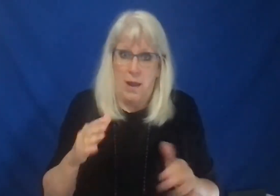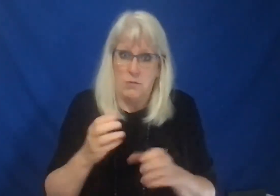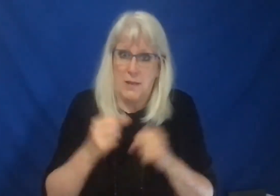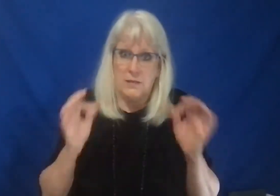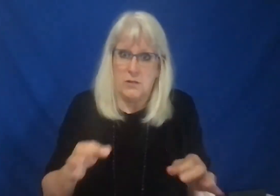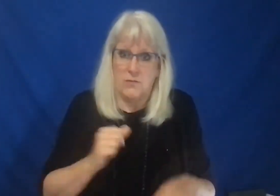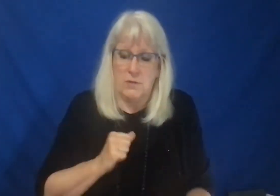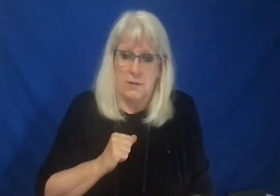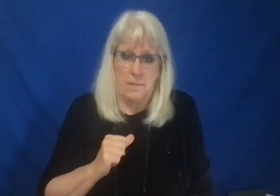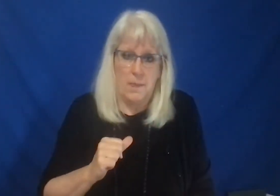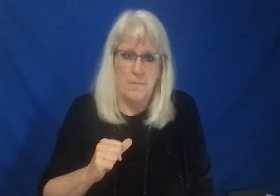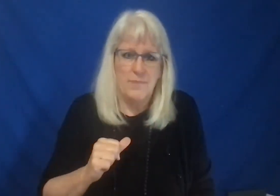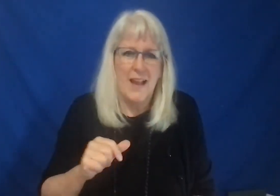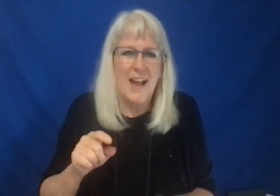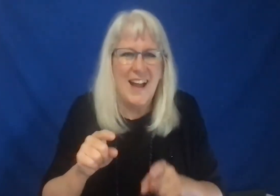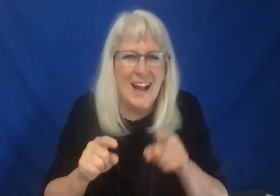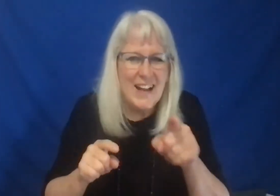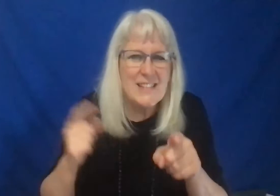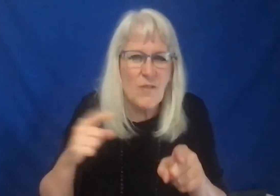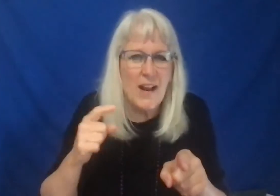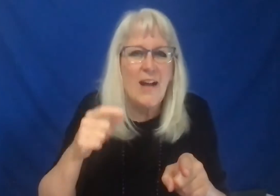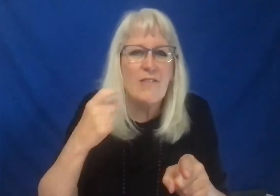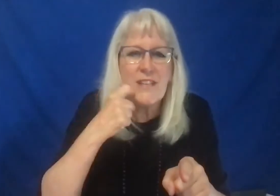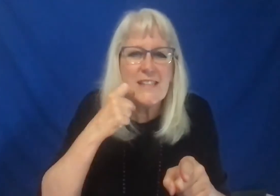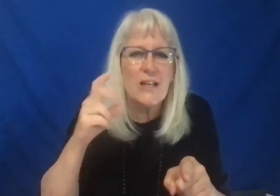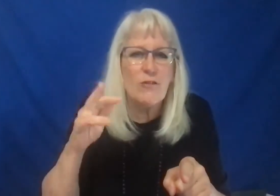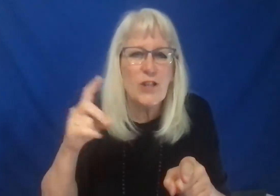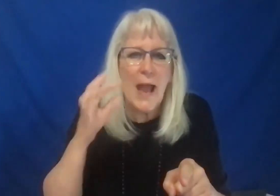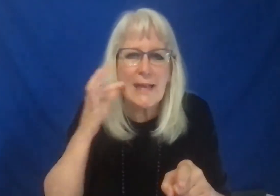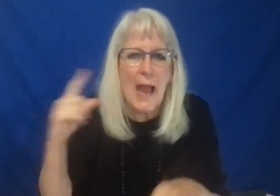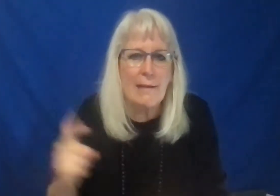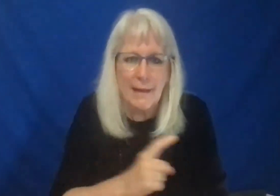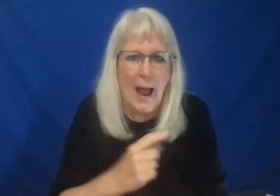have a kitty cat. There was one decision I made for myself growing up, which was after a year in